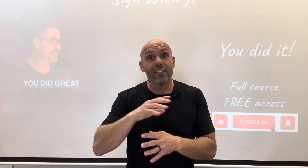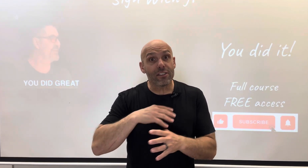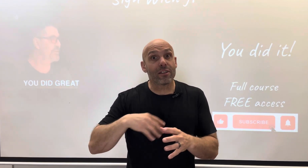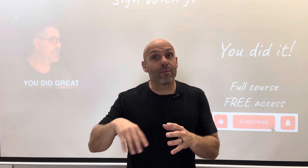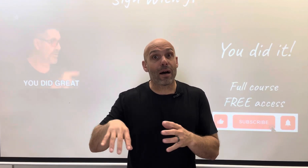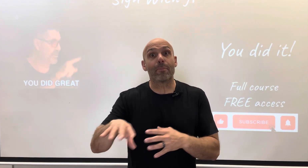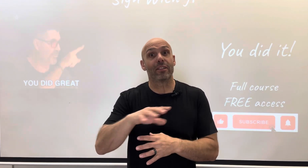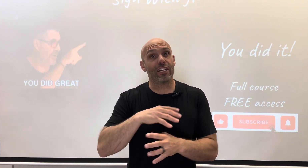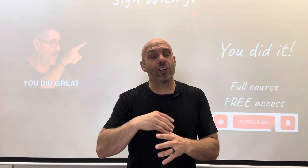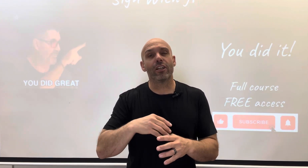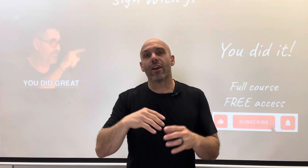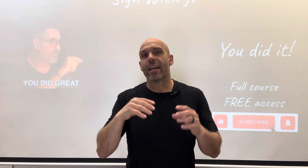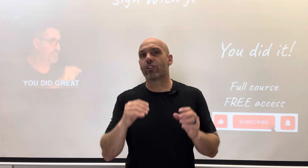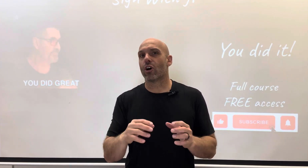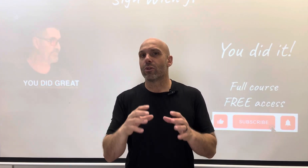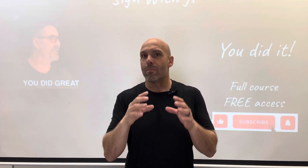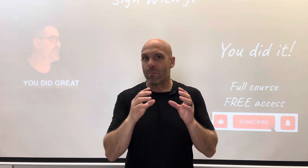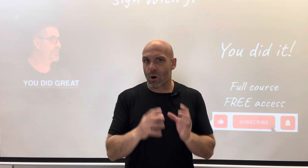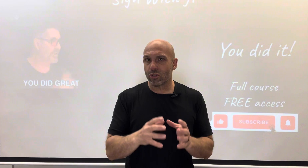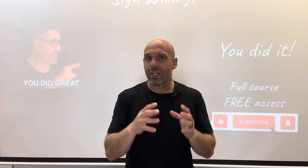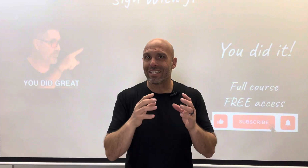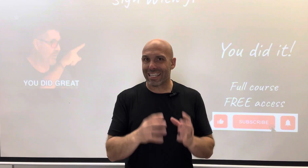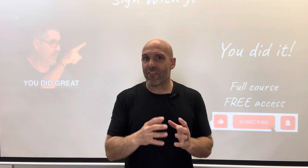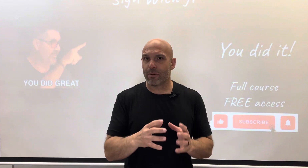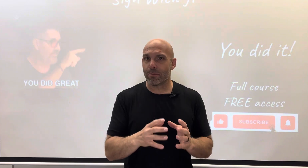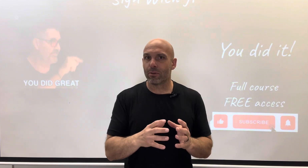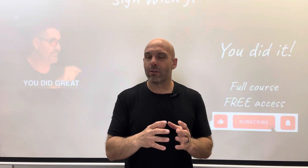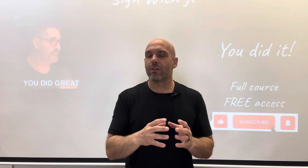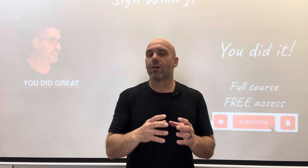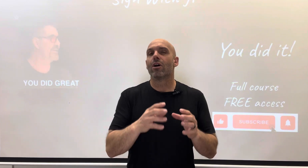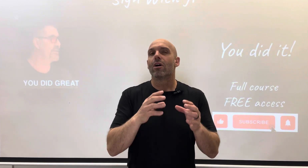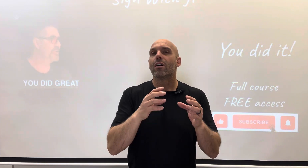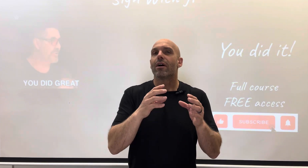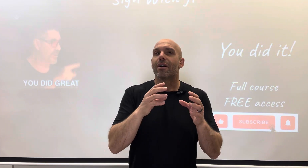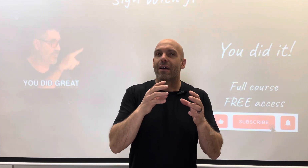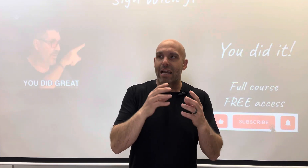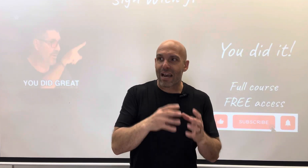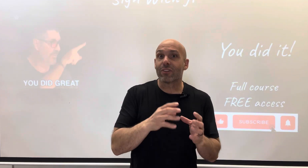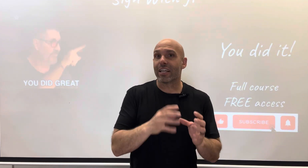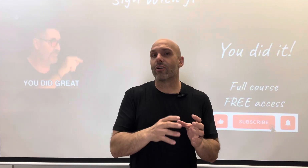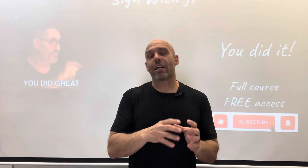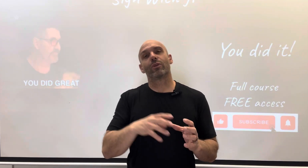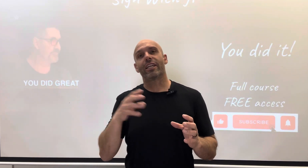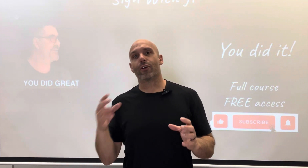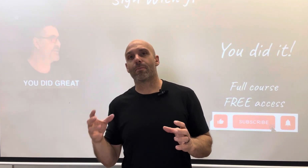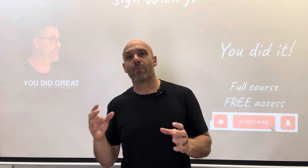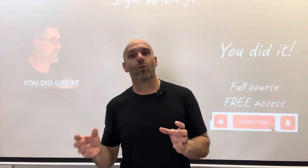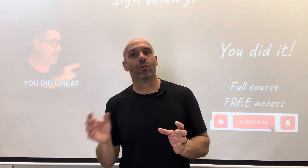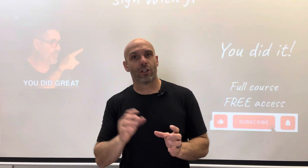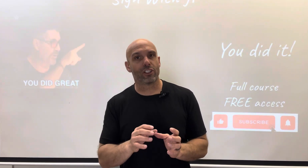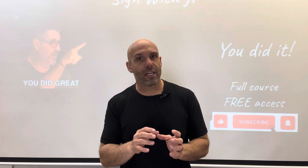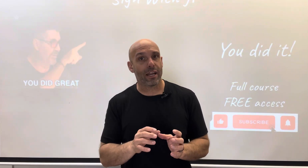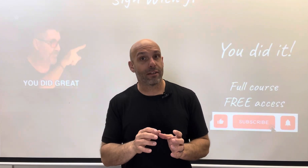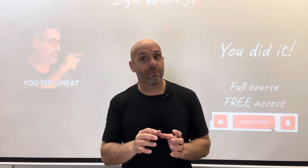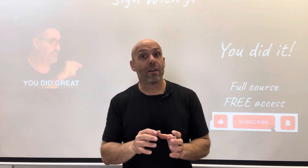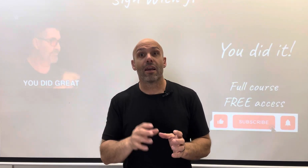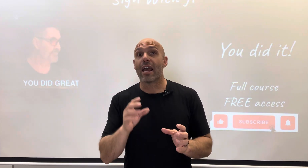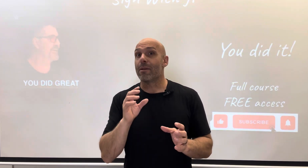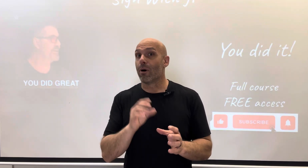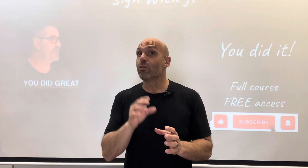audience population. And so most deaf people have to interact with hearing people who learn sign. And most